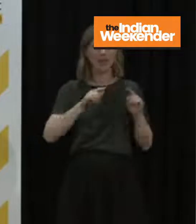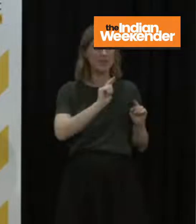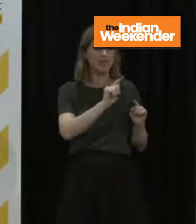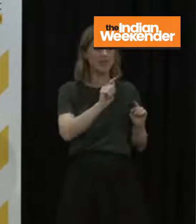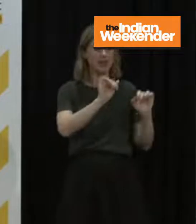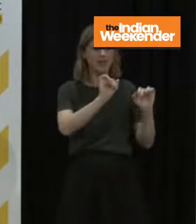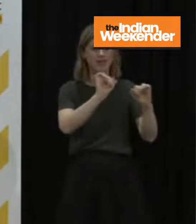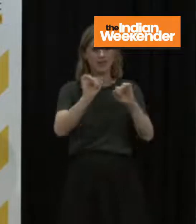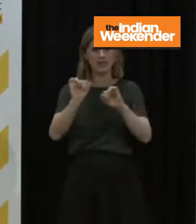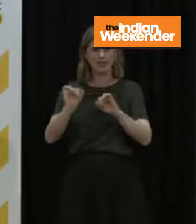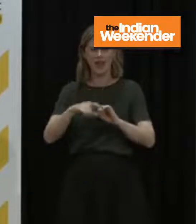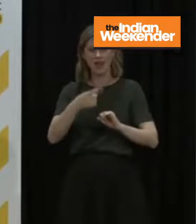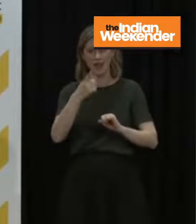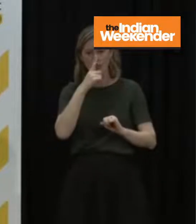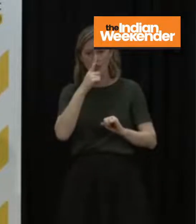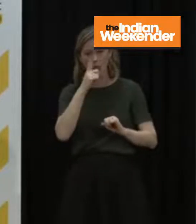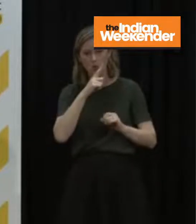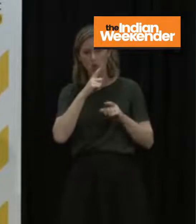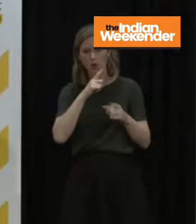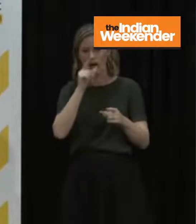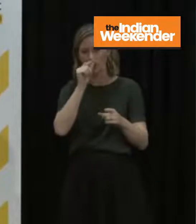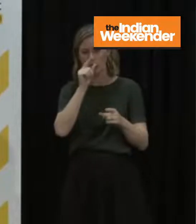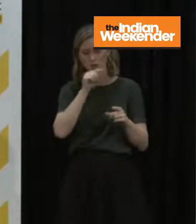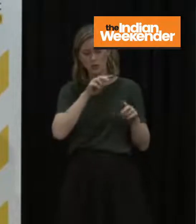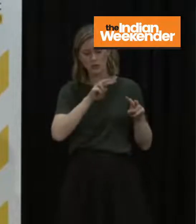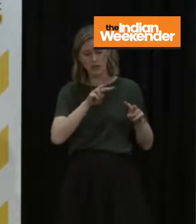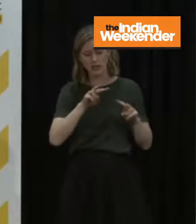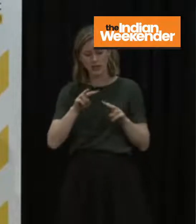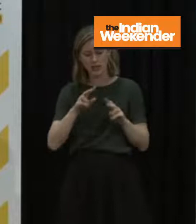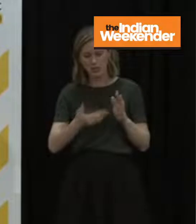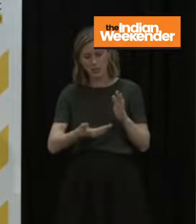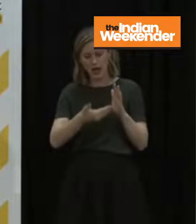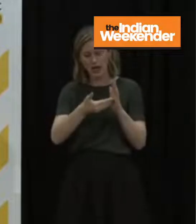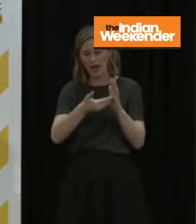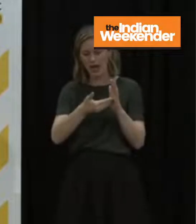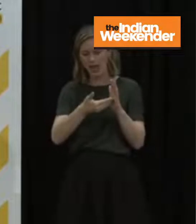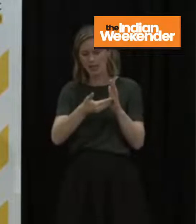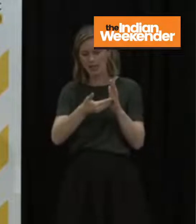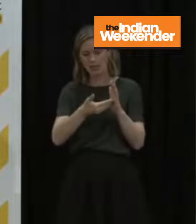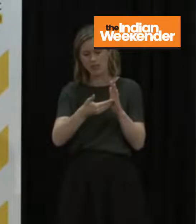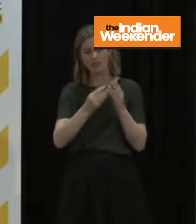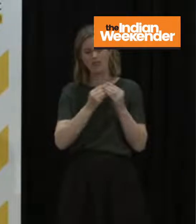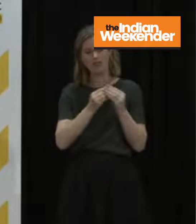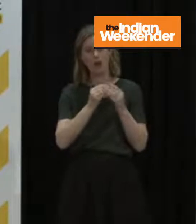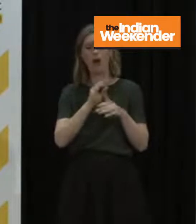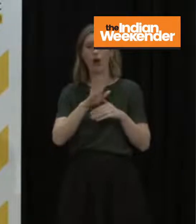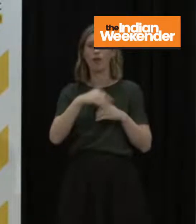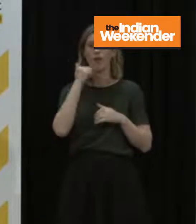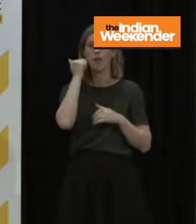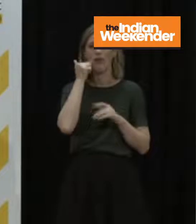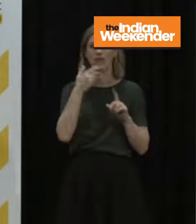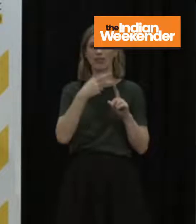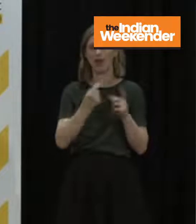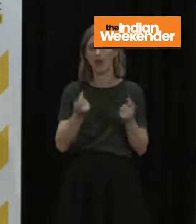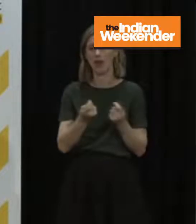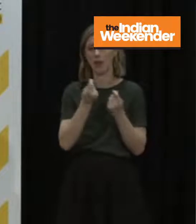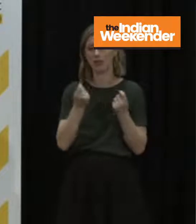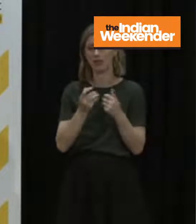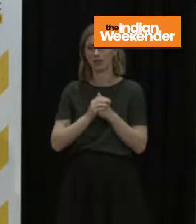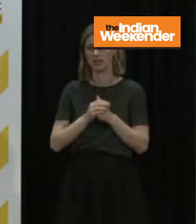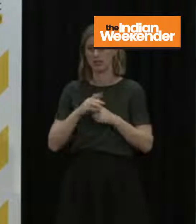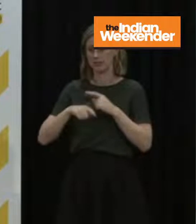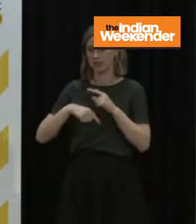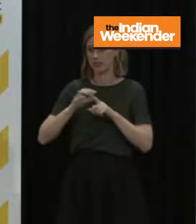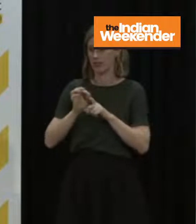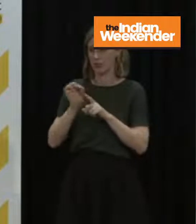and met with people and were able to really, significantly add, I think, to the way that Māori vaccination program works. So continuous